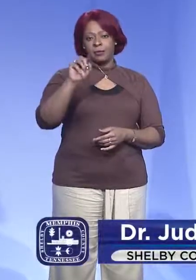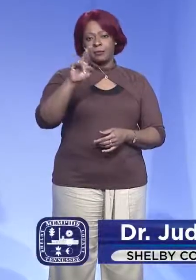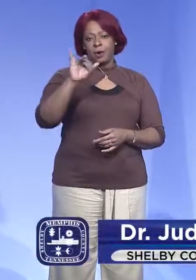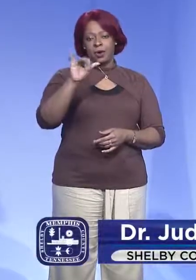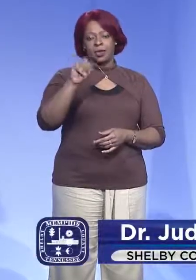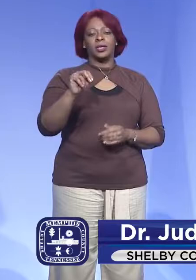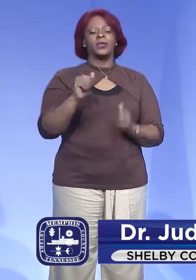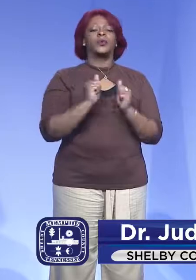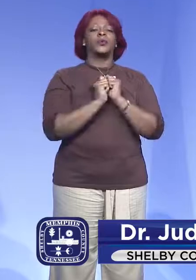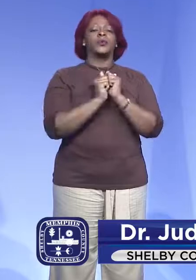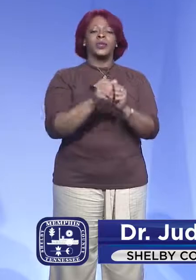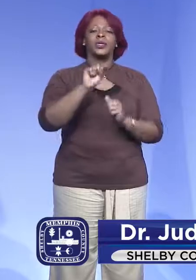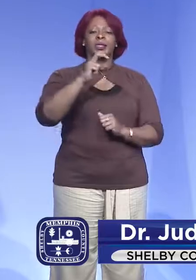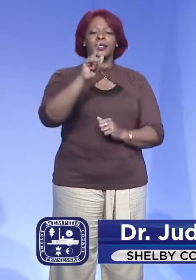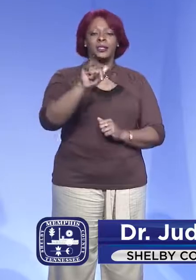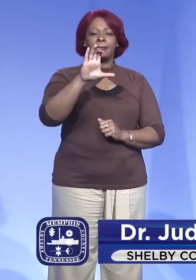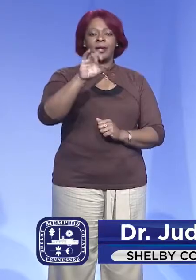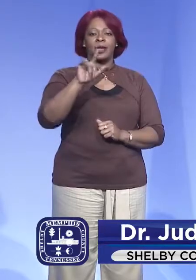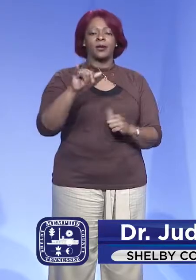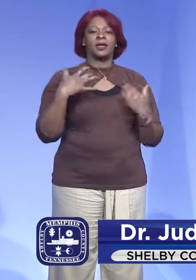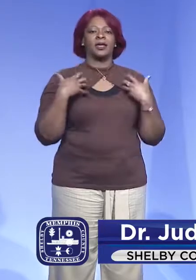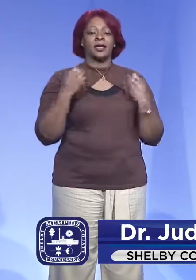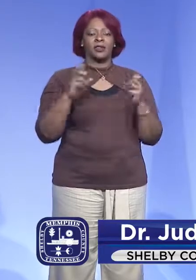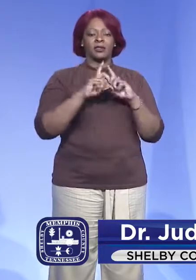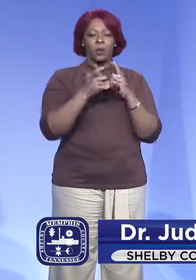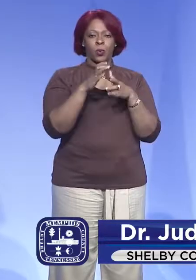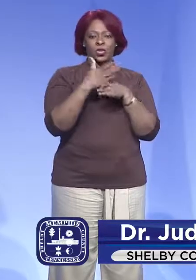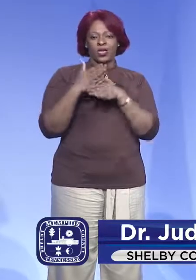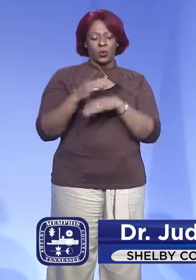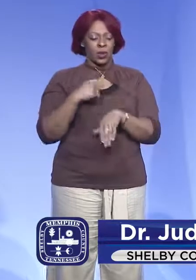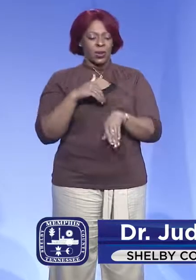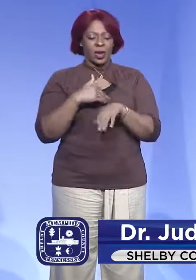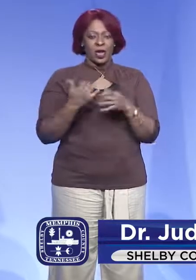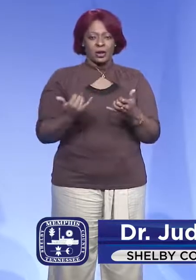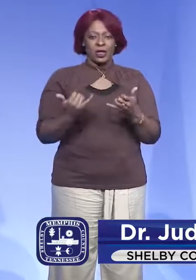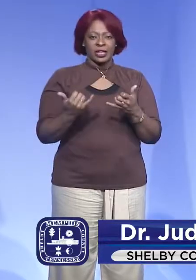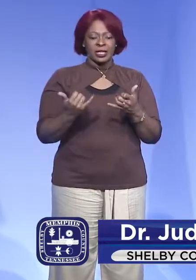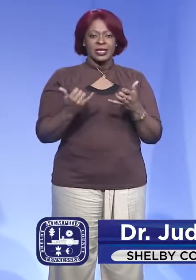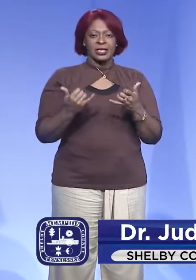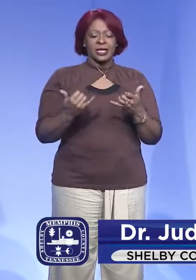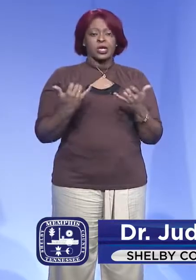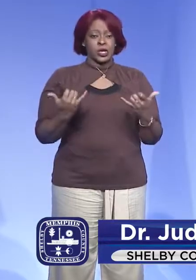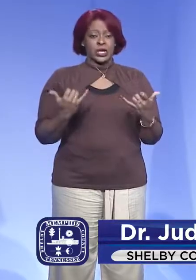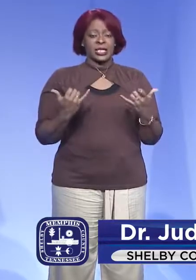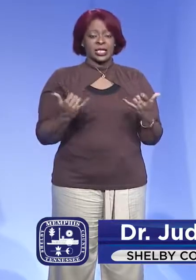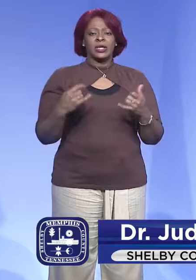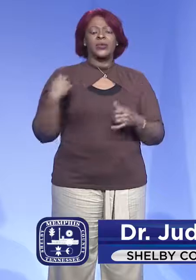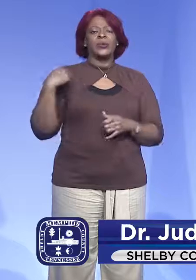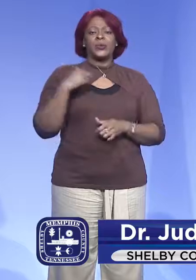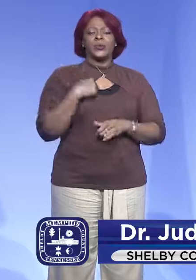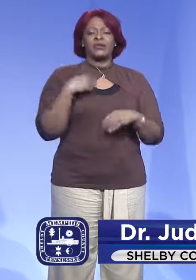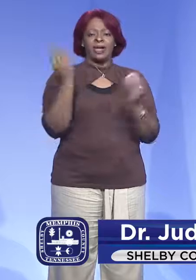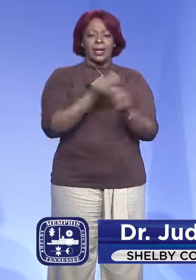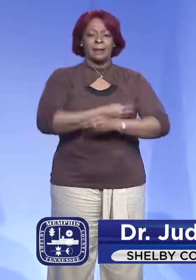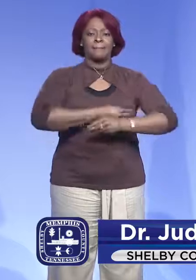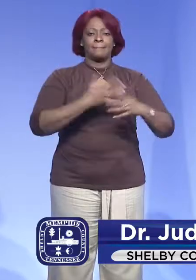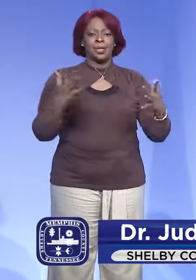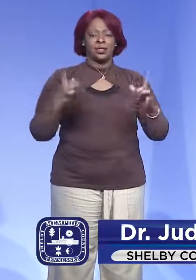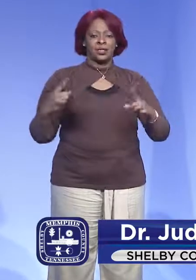the Shelby County Health Department. I'd just like to again, share where we are at this point. At this point, we've administered to